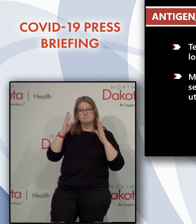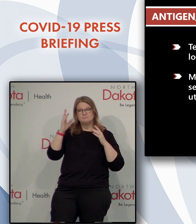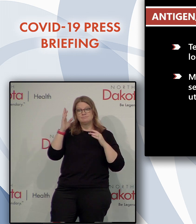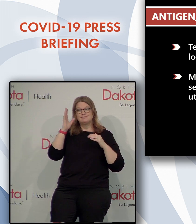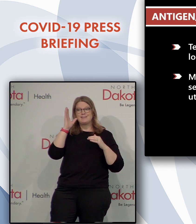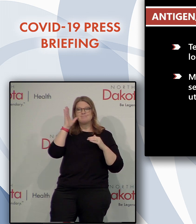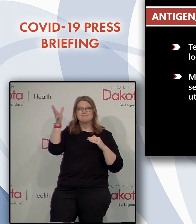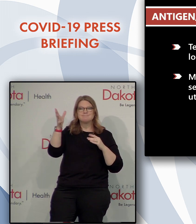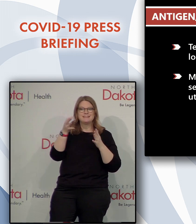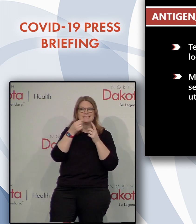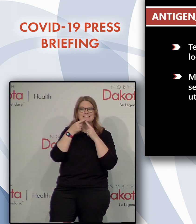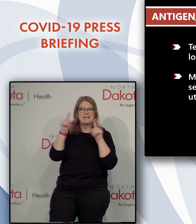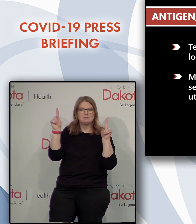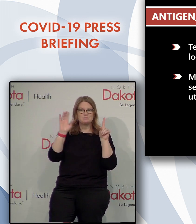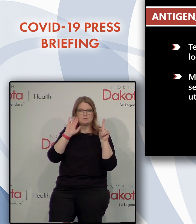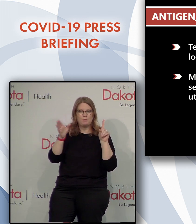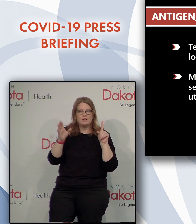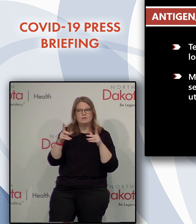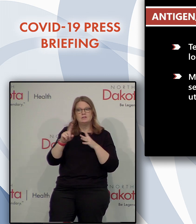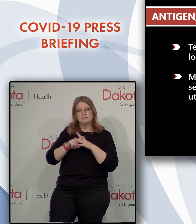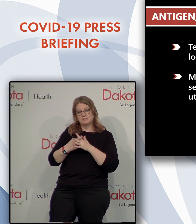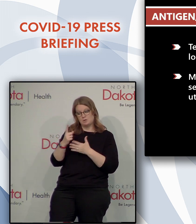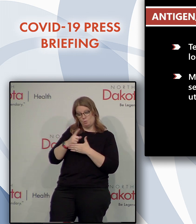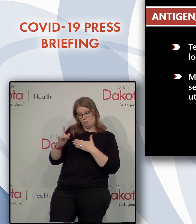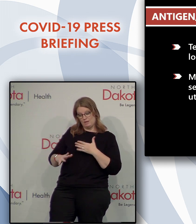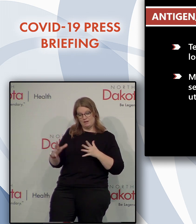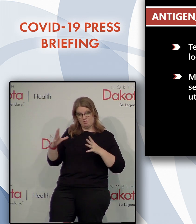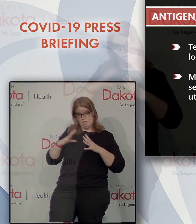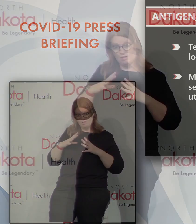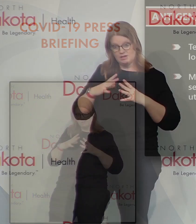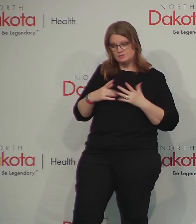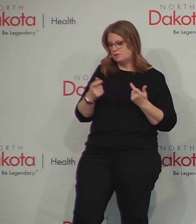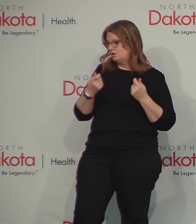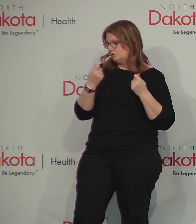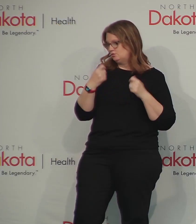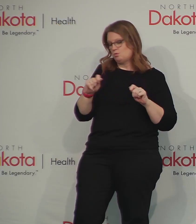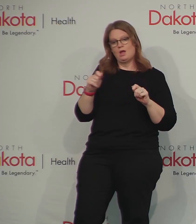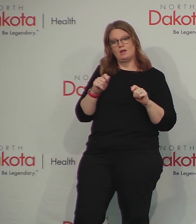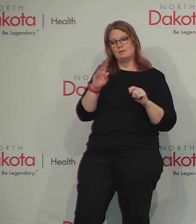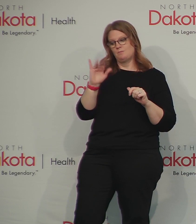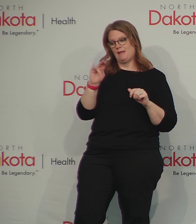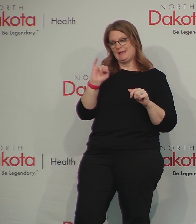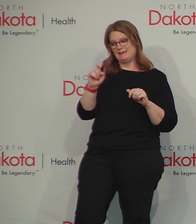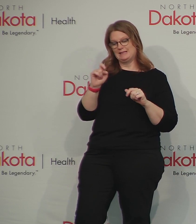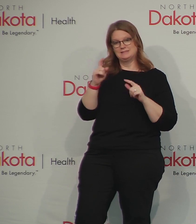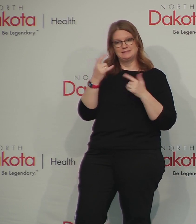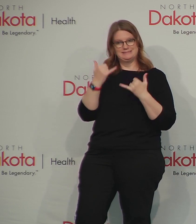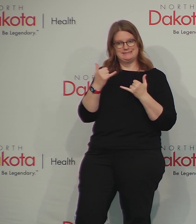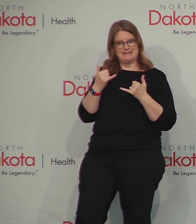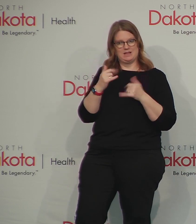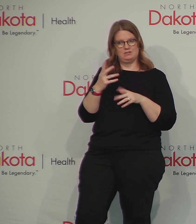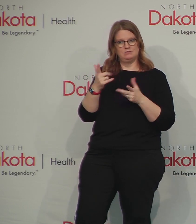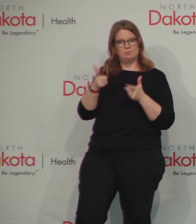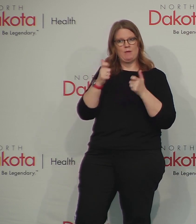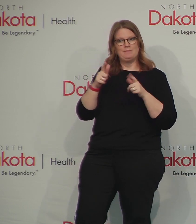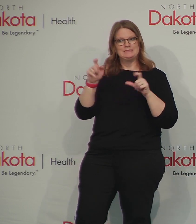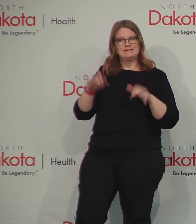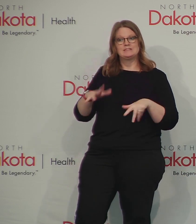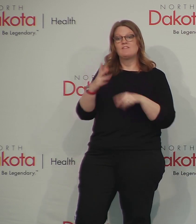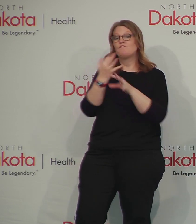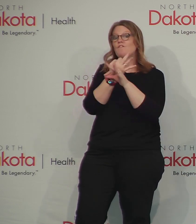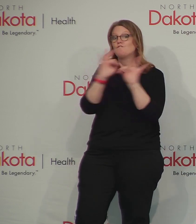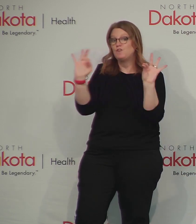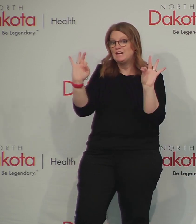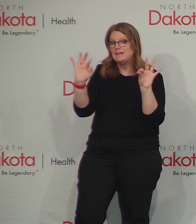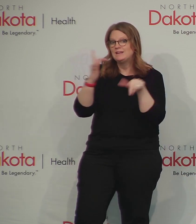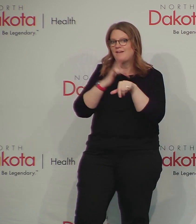in the coming days as we head into the weekend and the holiday season here to try to make Binax Now rapid testing for free